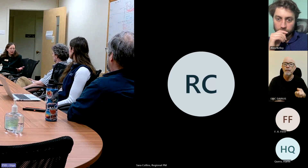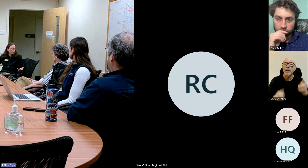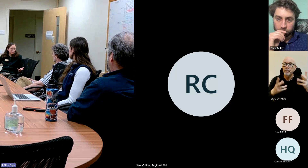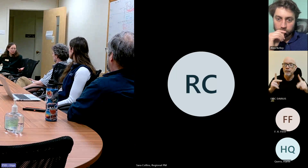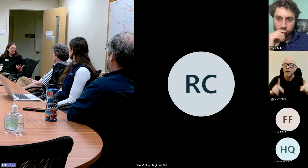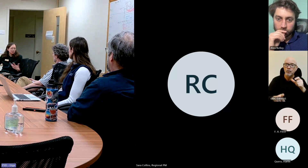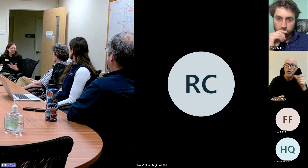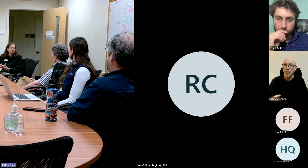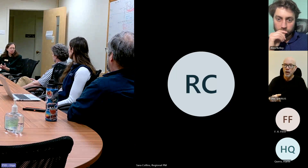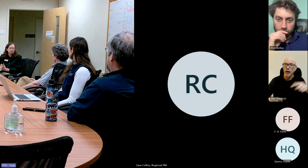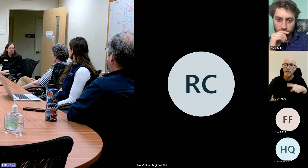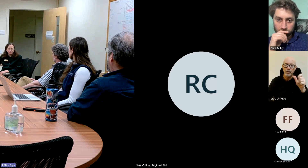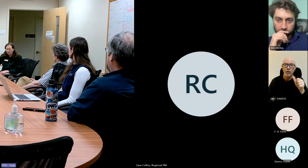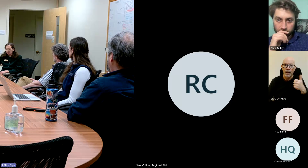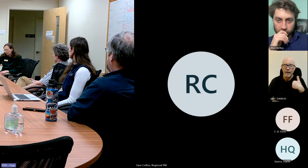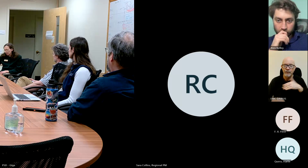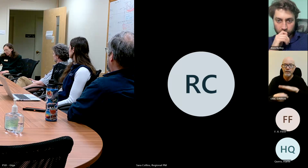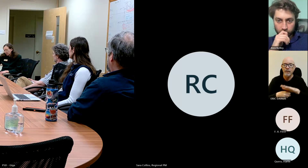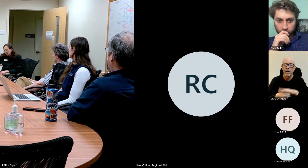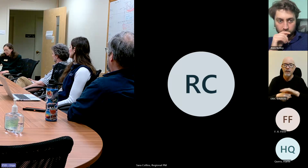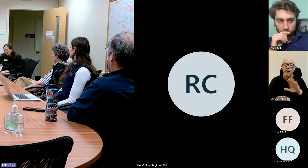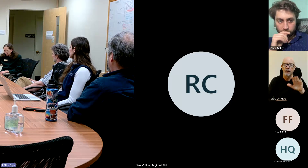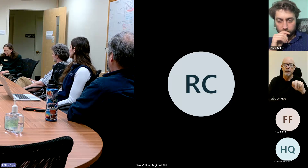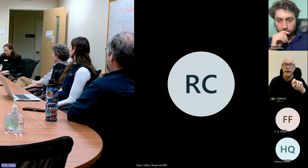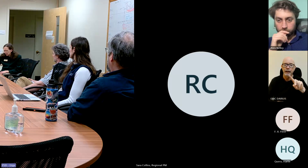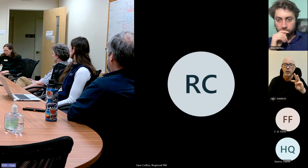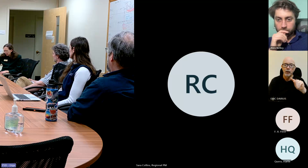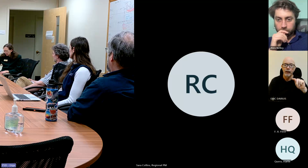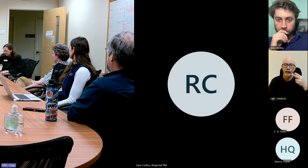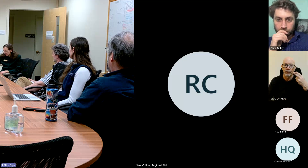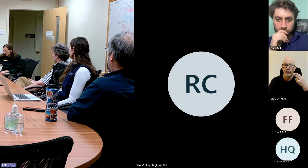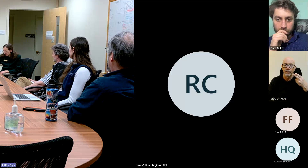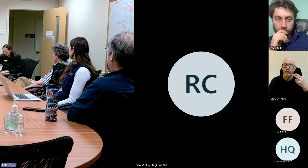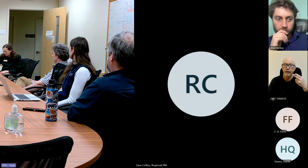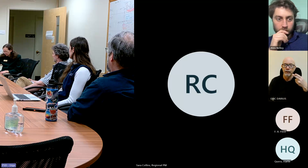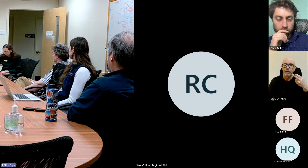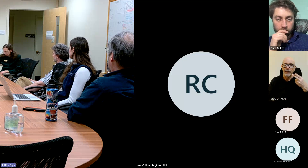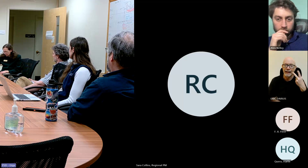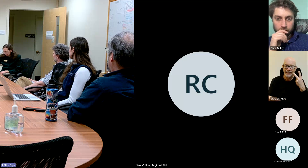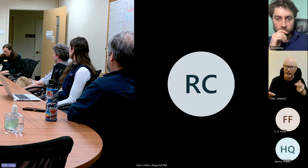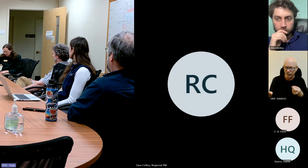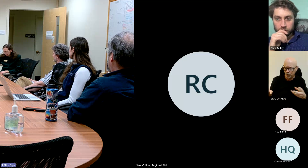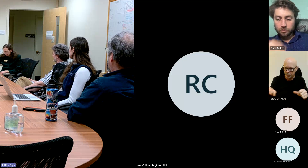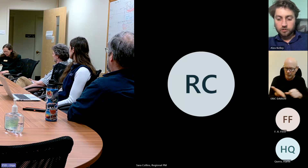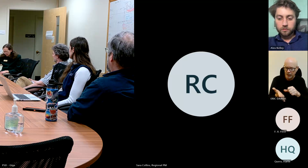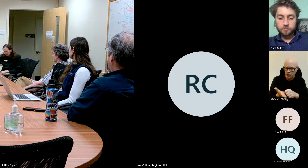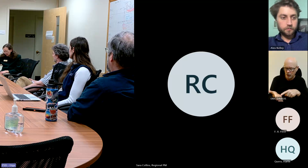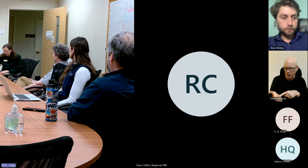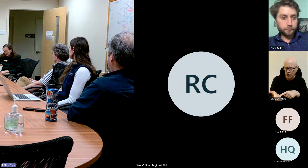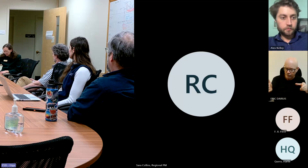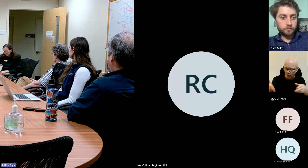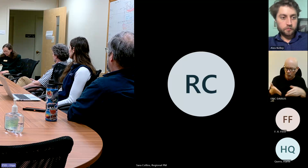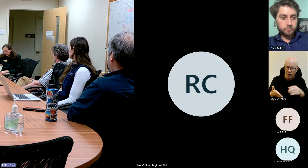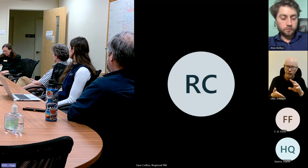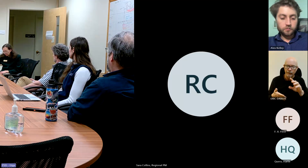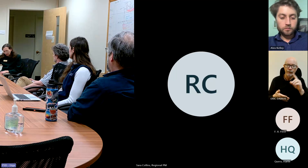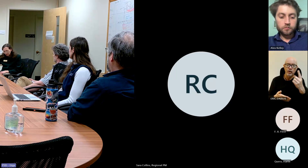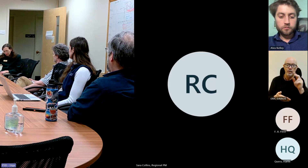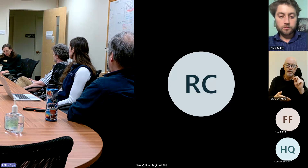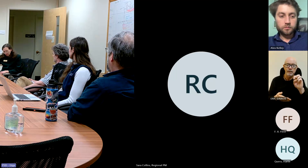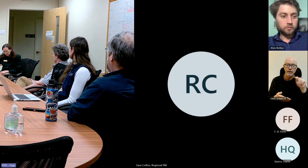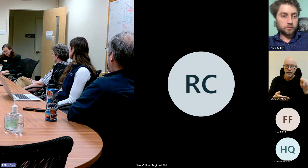don't have the bandwidth or because they're too remote. I see a couple of pages in here devoted to FirstNet, and